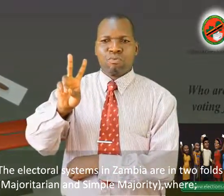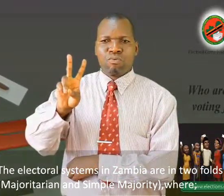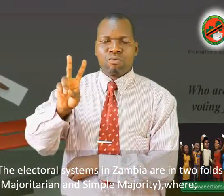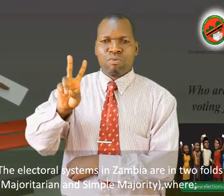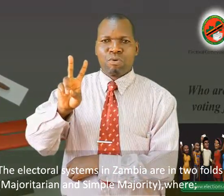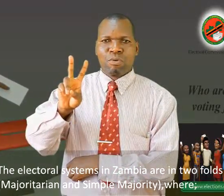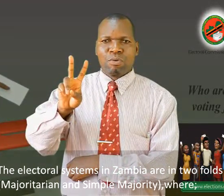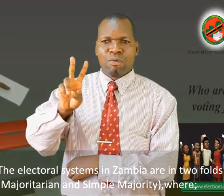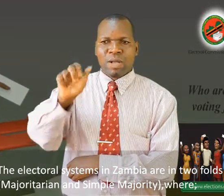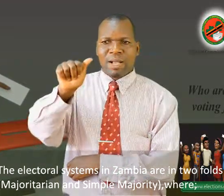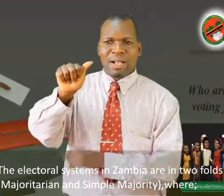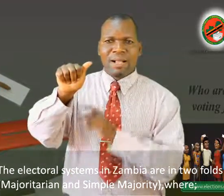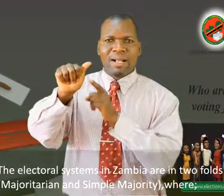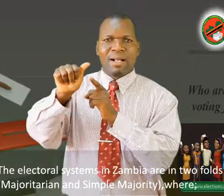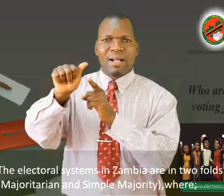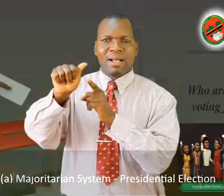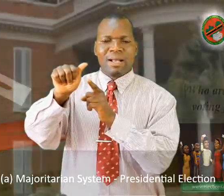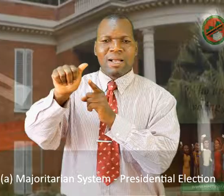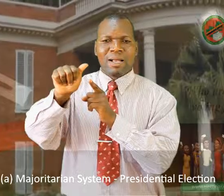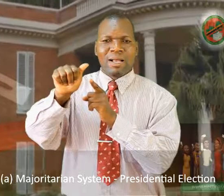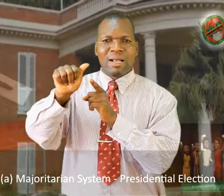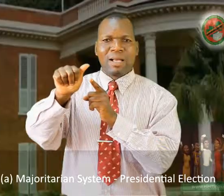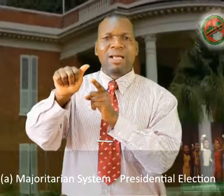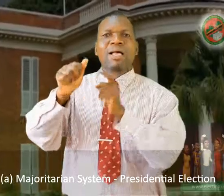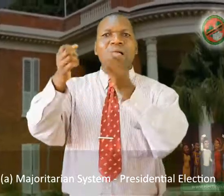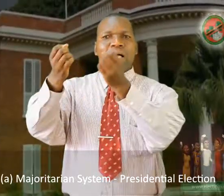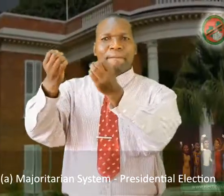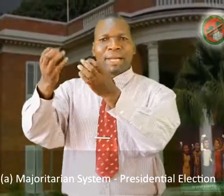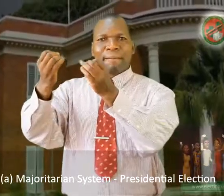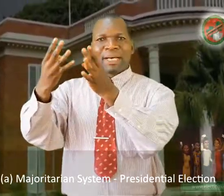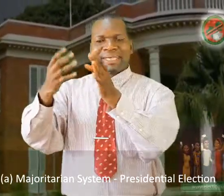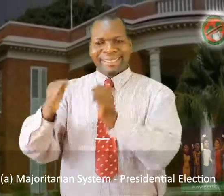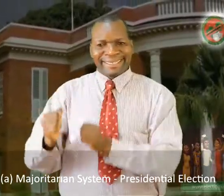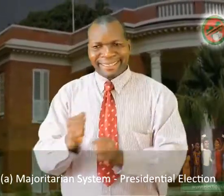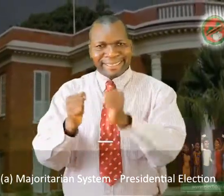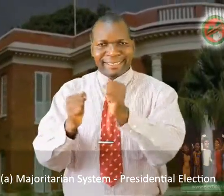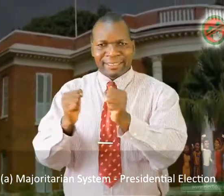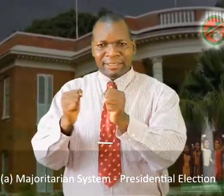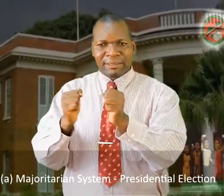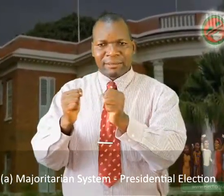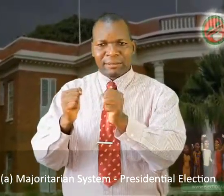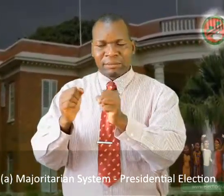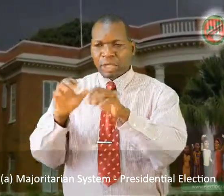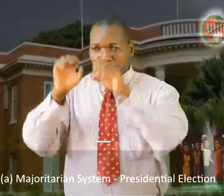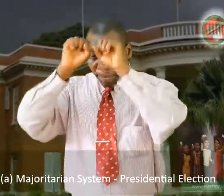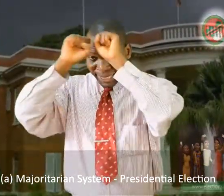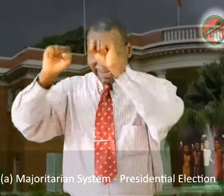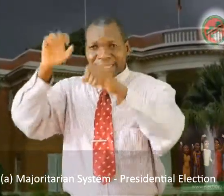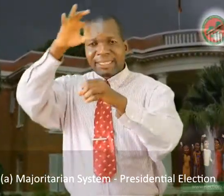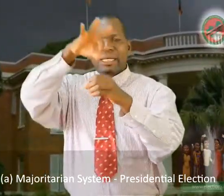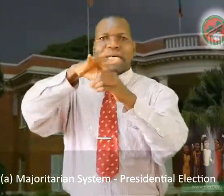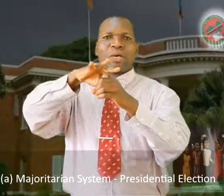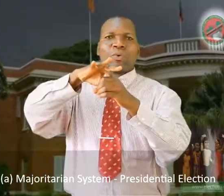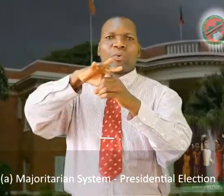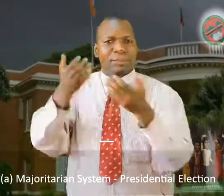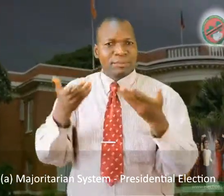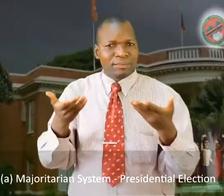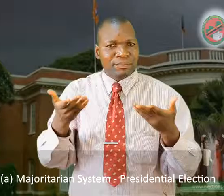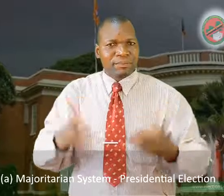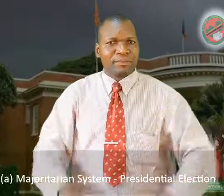folds, where A. Majoritarian system, presidential election. The